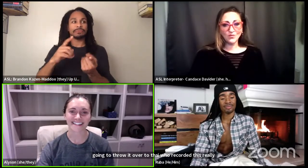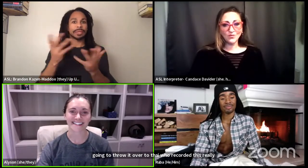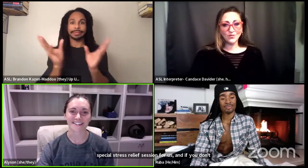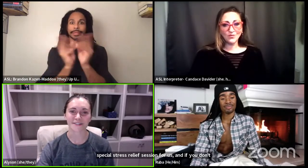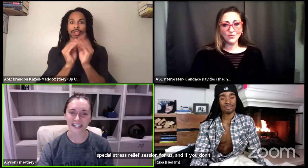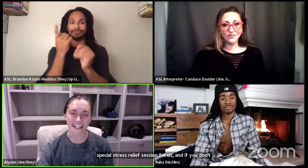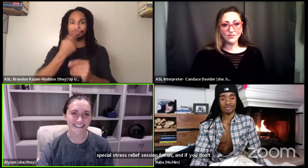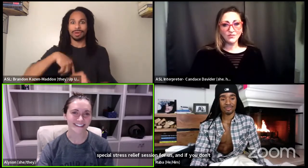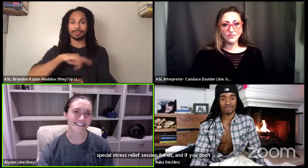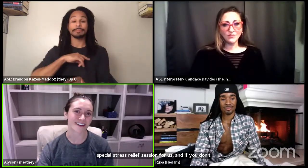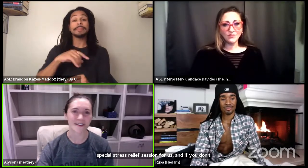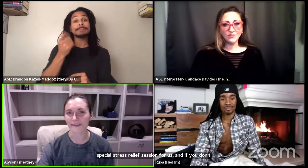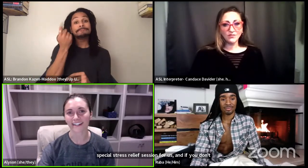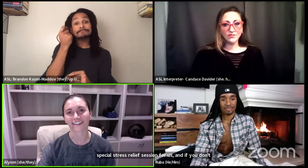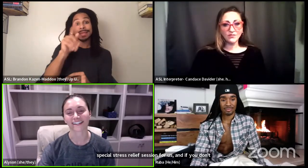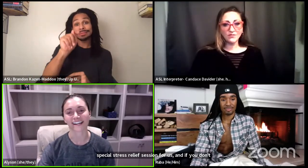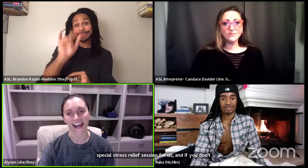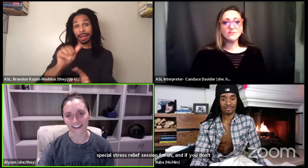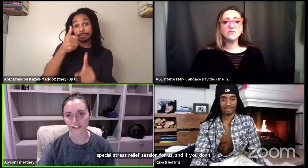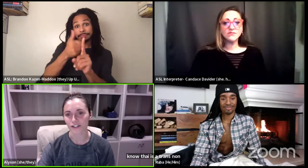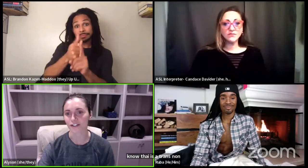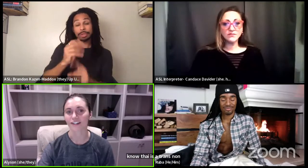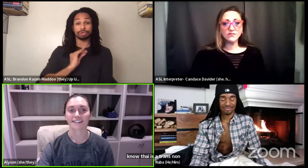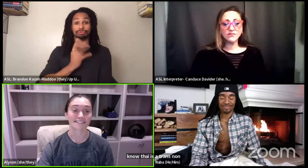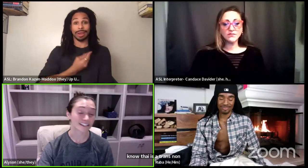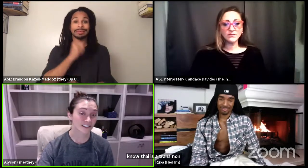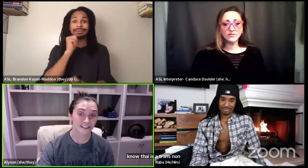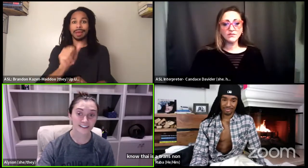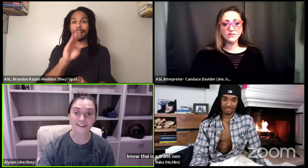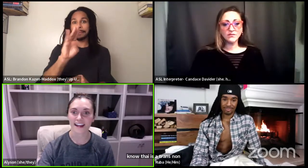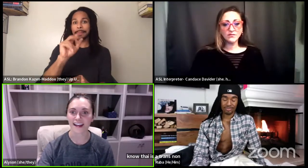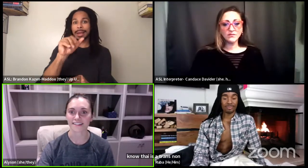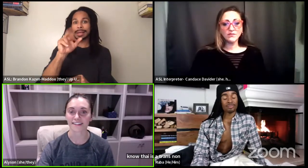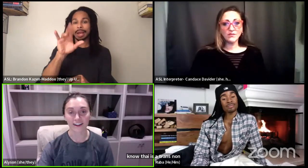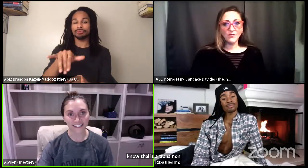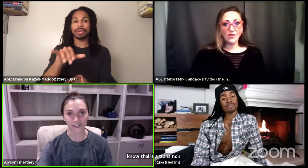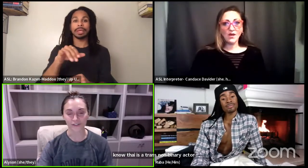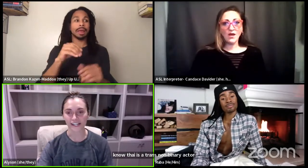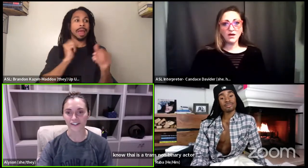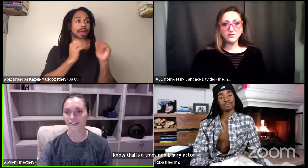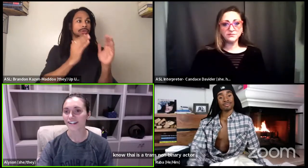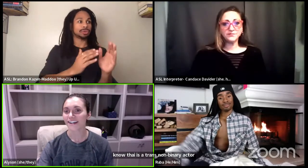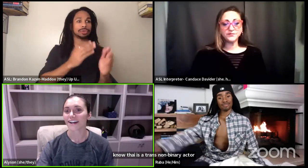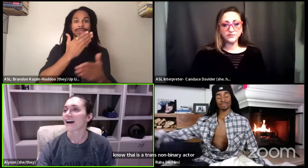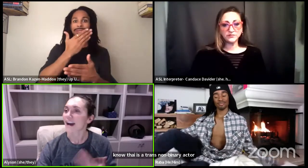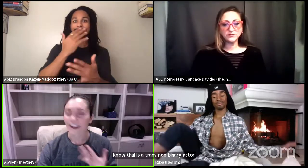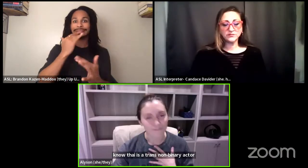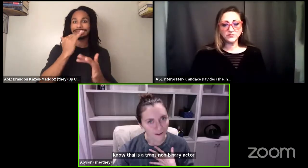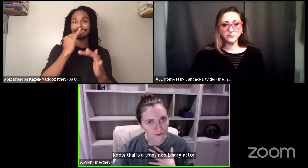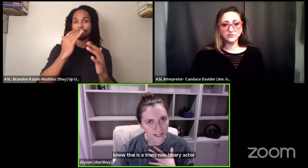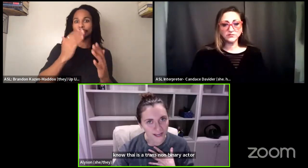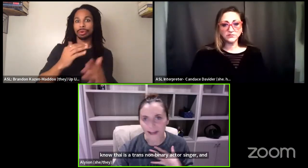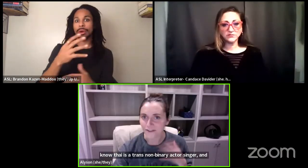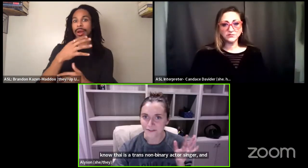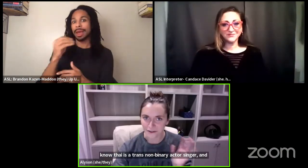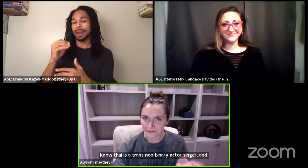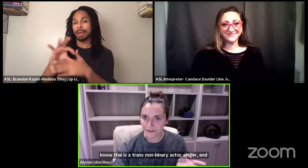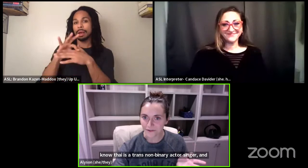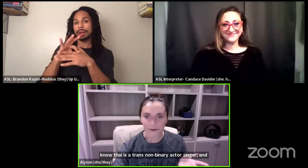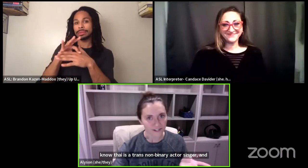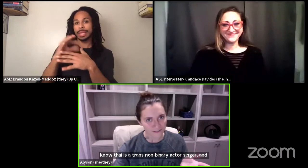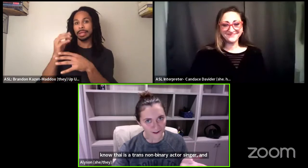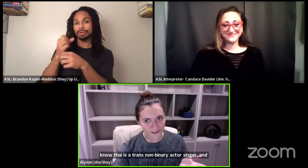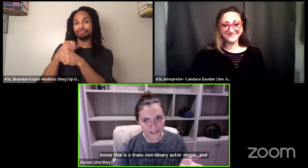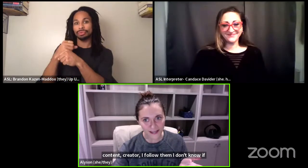Ty is a trans, non-binary actor, singer, and content creator. I follow them. I don't know if